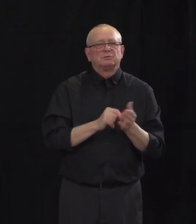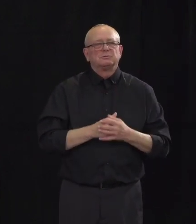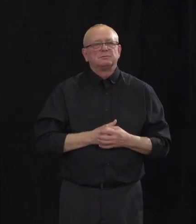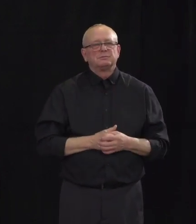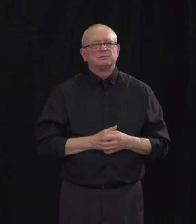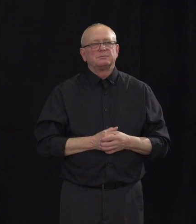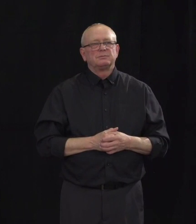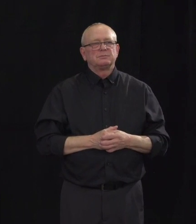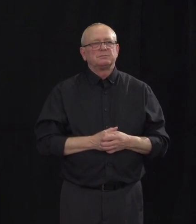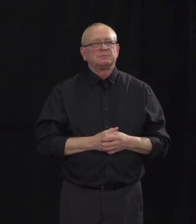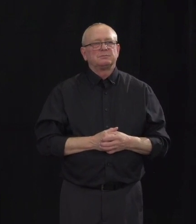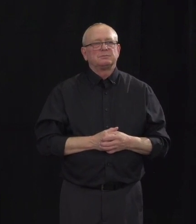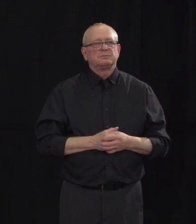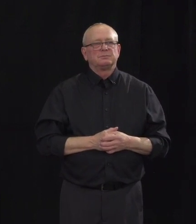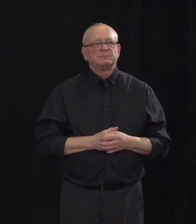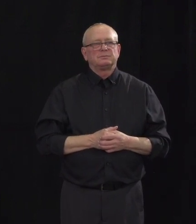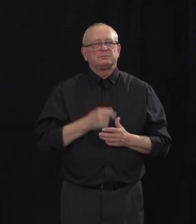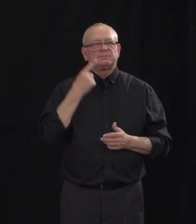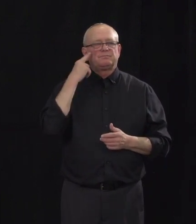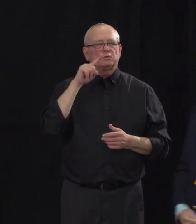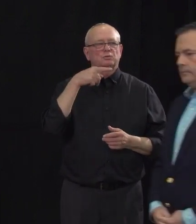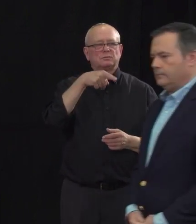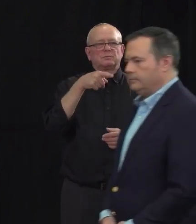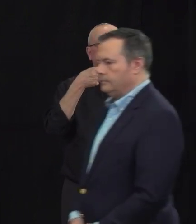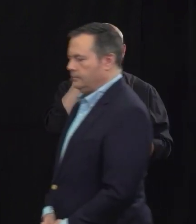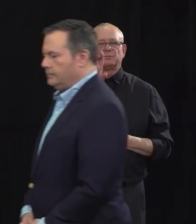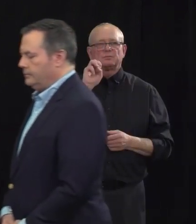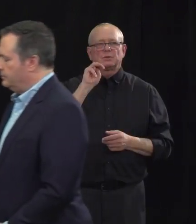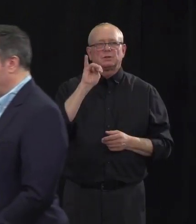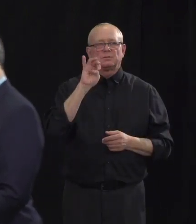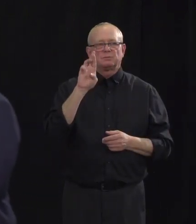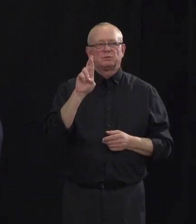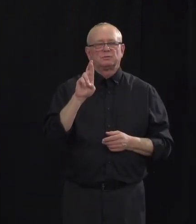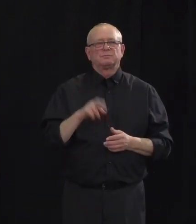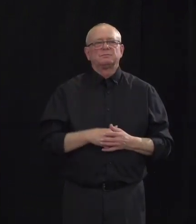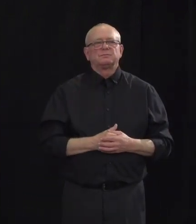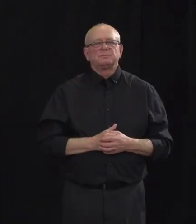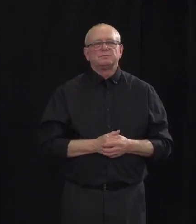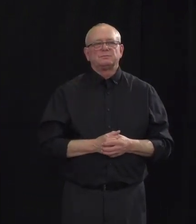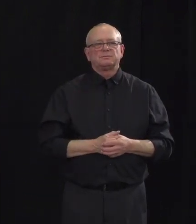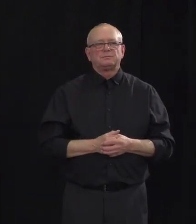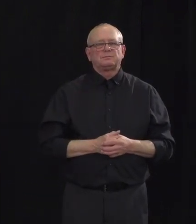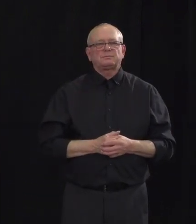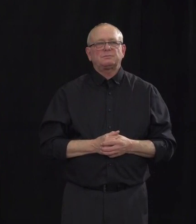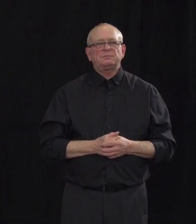question's for the Premier. Premier, today Western Canadian Flex was down to $4.50 a barrel at one point.